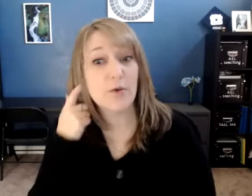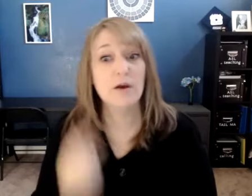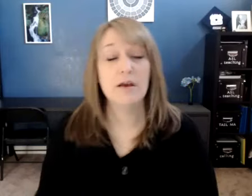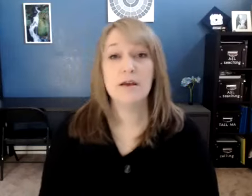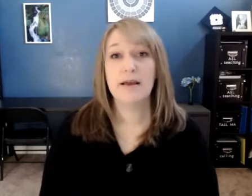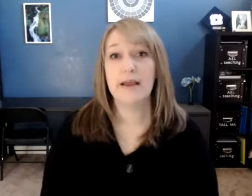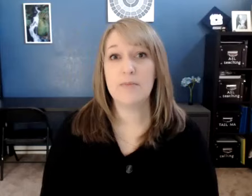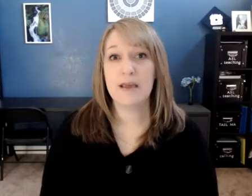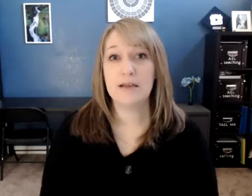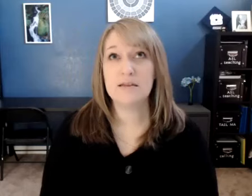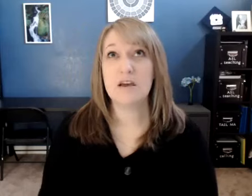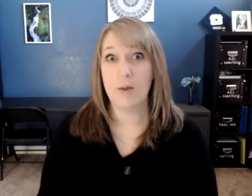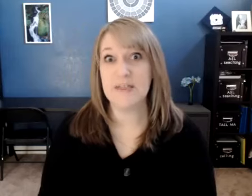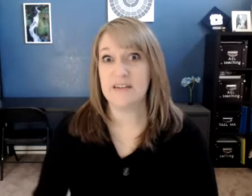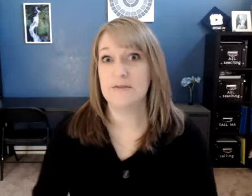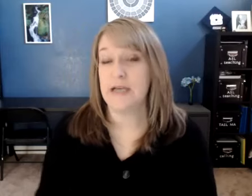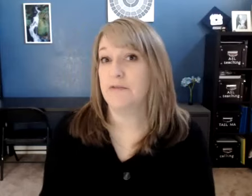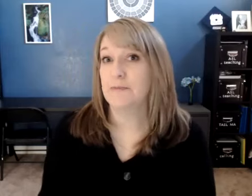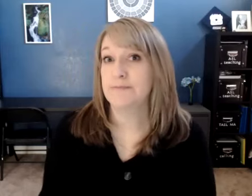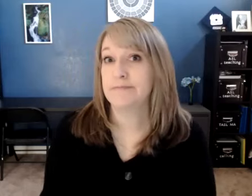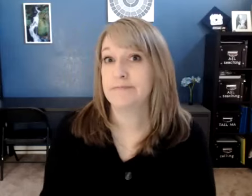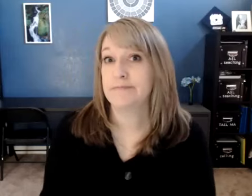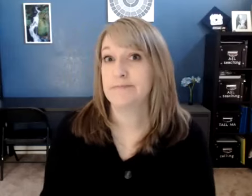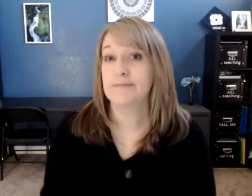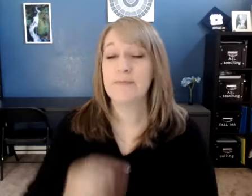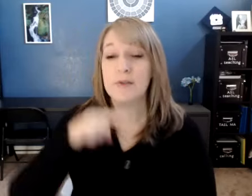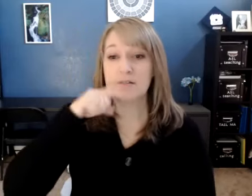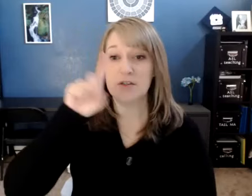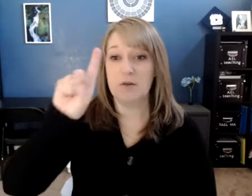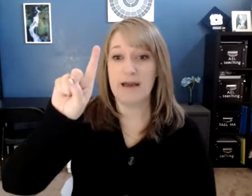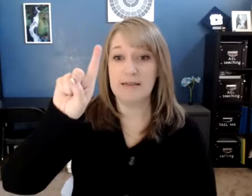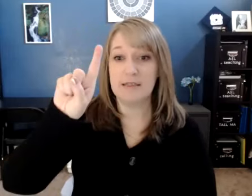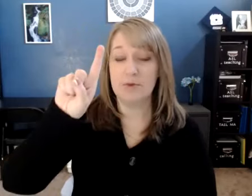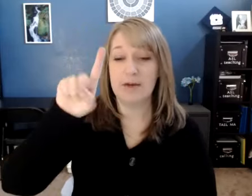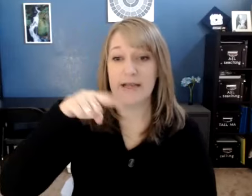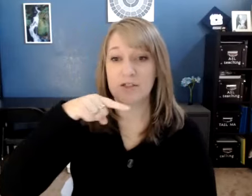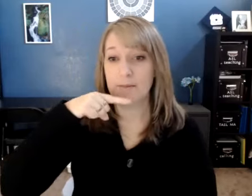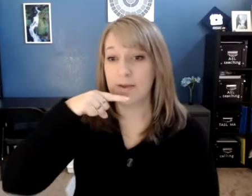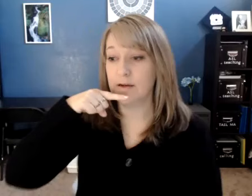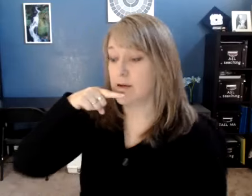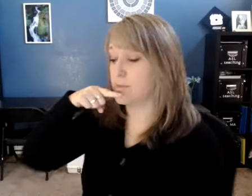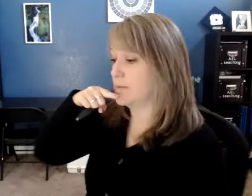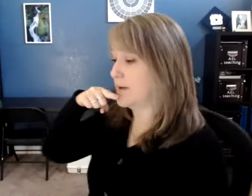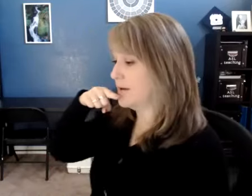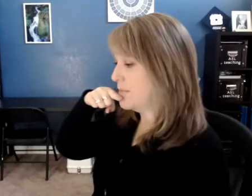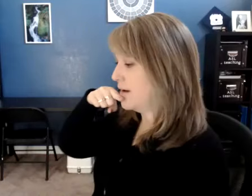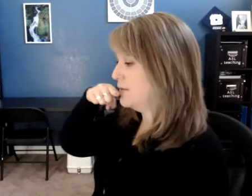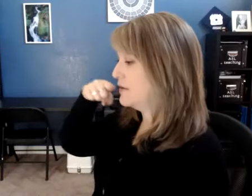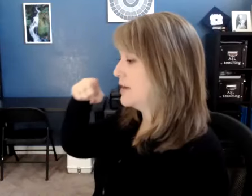you. It means the opposite of deaf. So that is the number 1 hand shape here, and you put it by your mouth, and